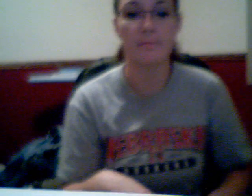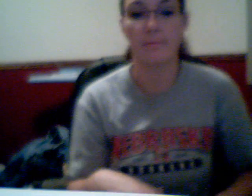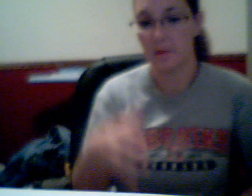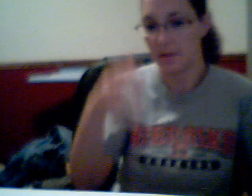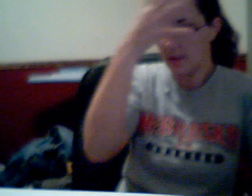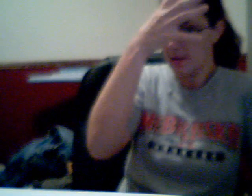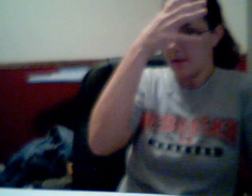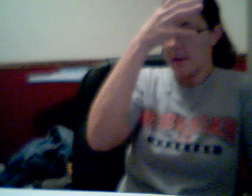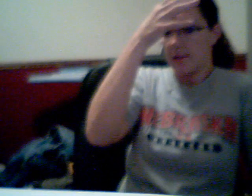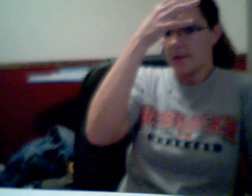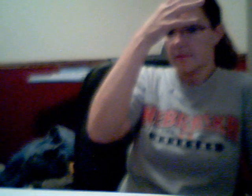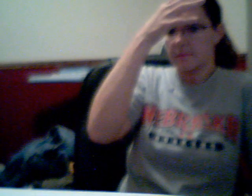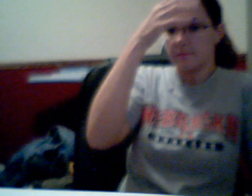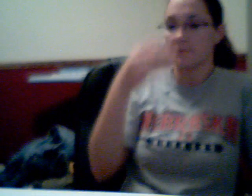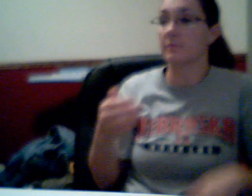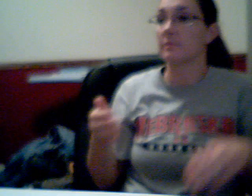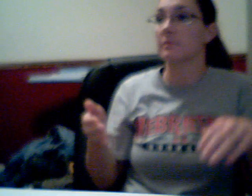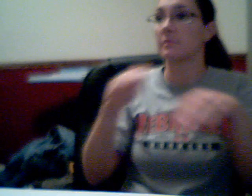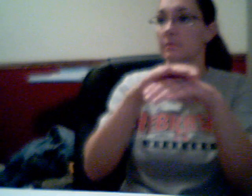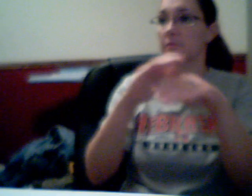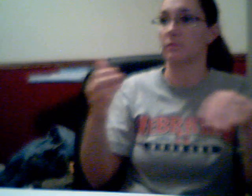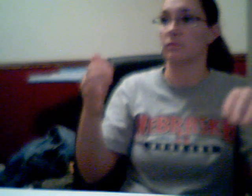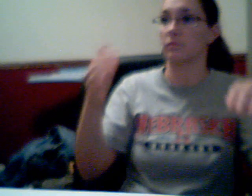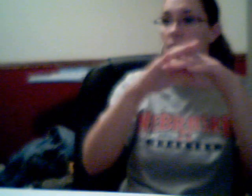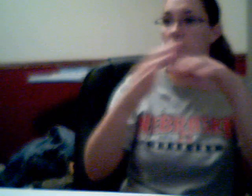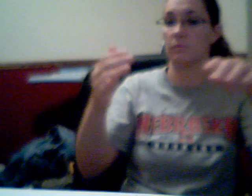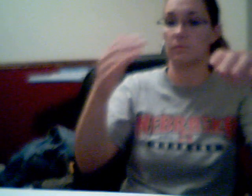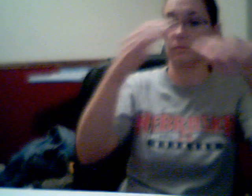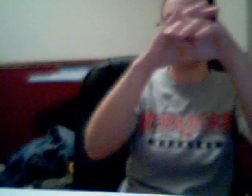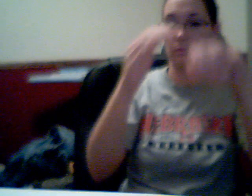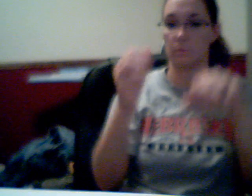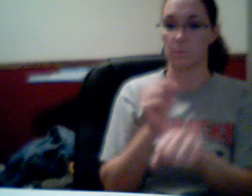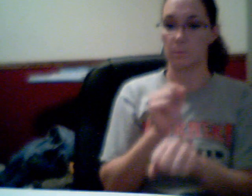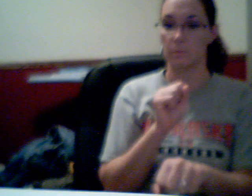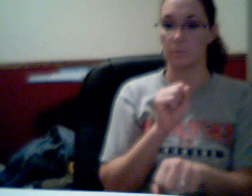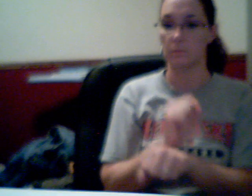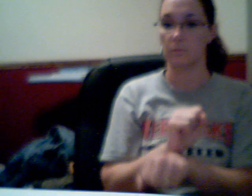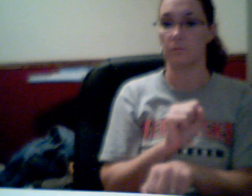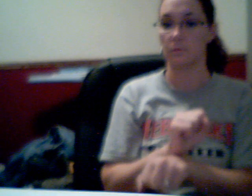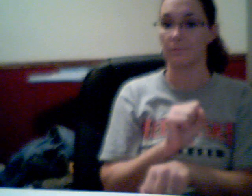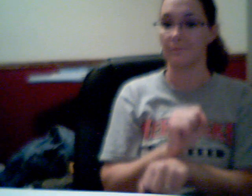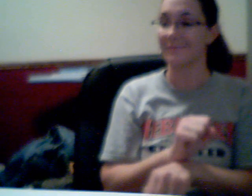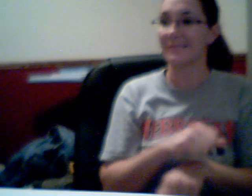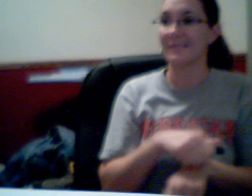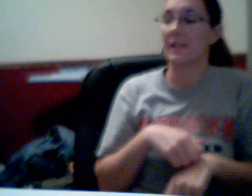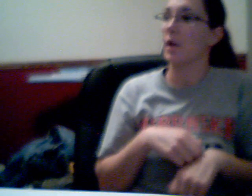the wagon, she spread it as well as she could, walking around and around on the stack to pack it tightly.